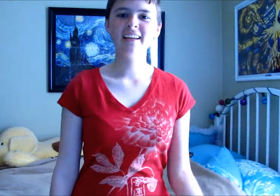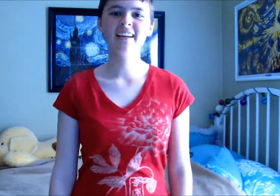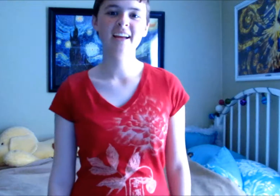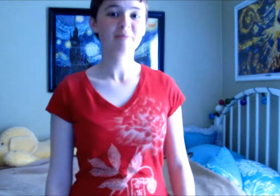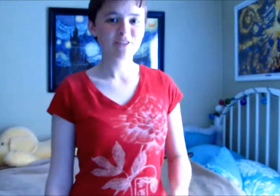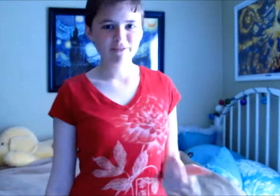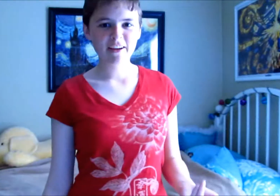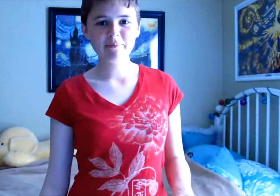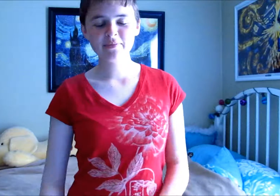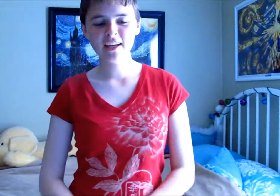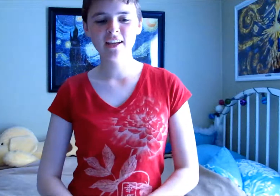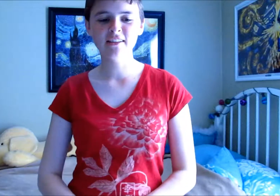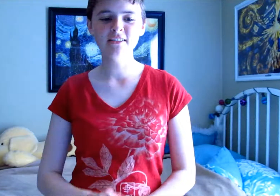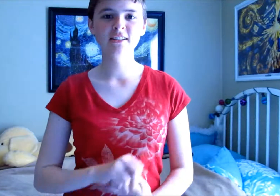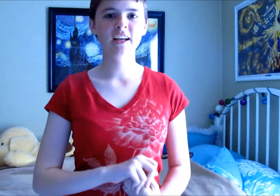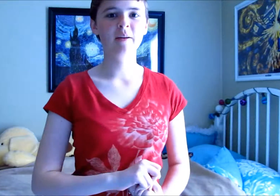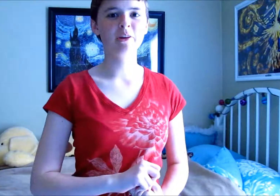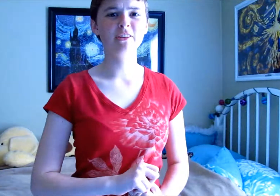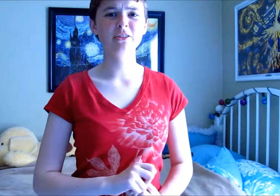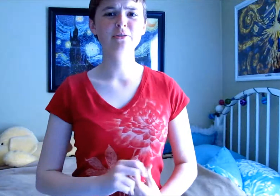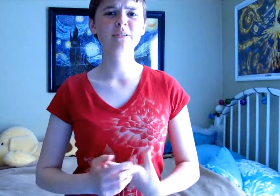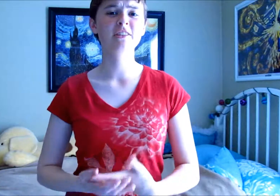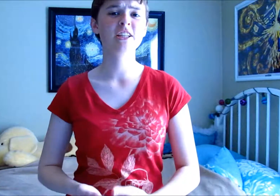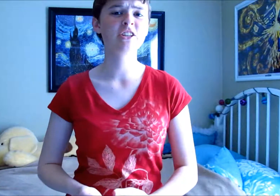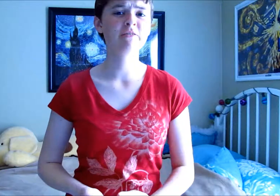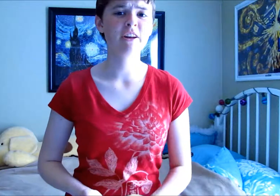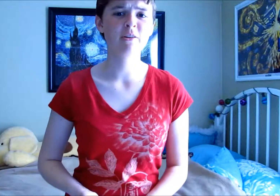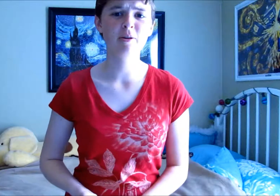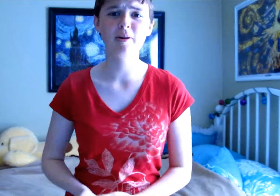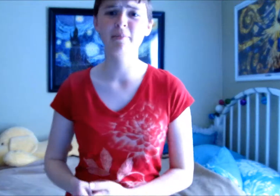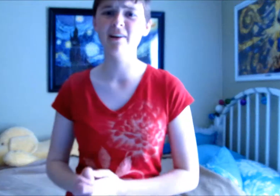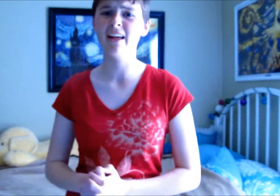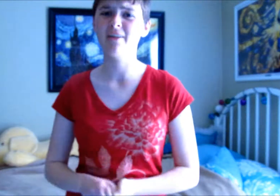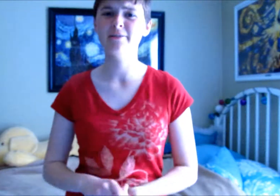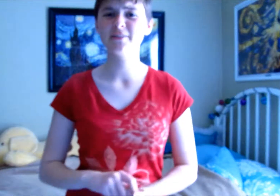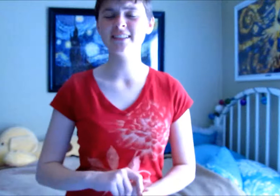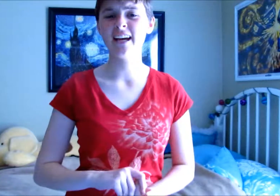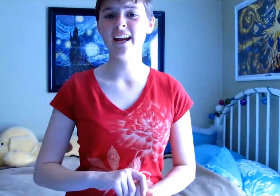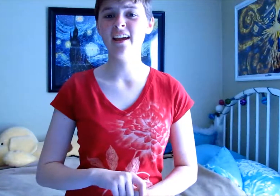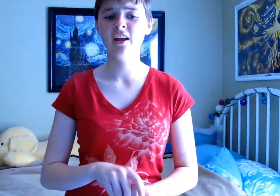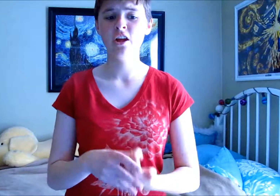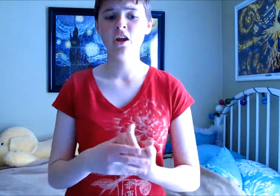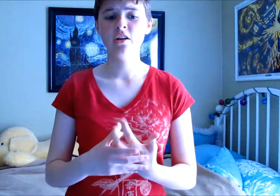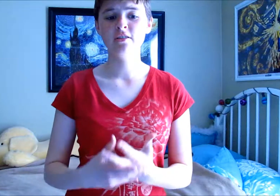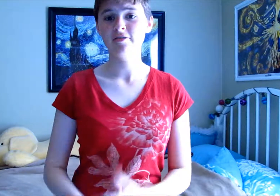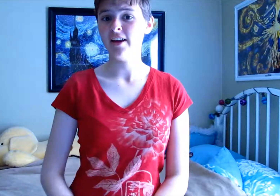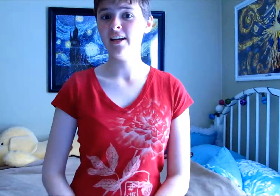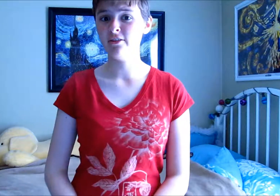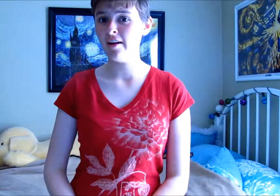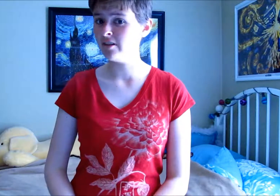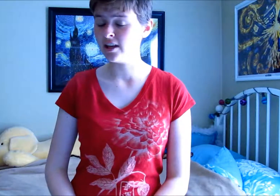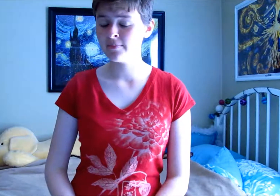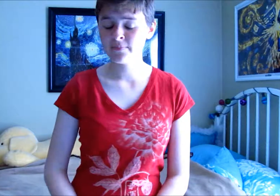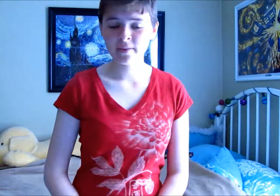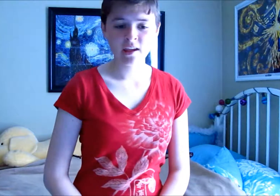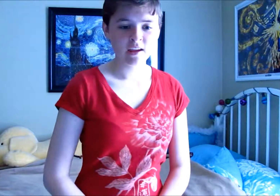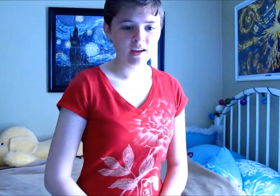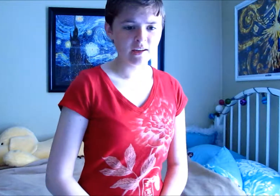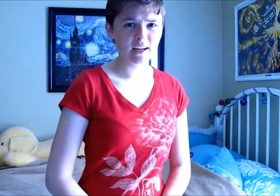Hi, I'm Defying, and today I'm going to do a teaching video about how to sign Defying Gravity. Now,